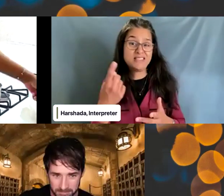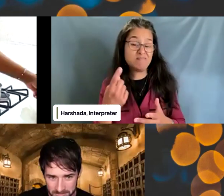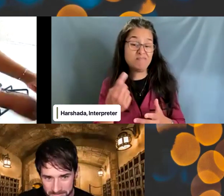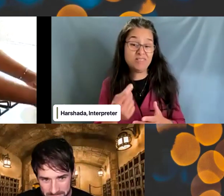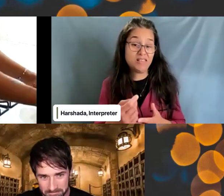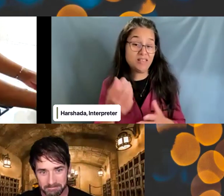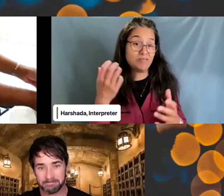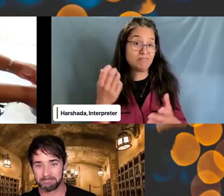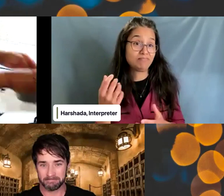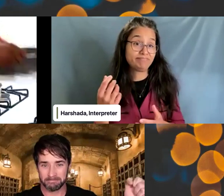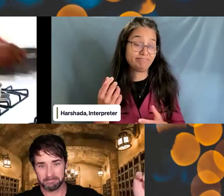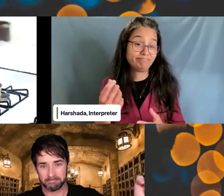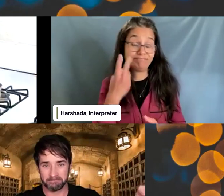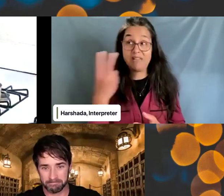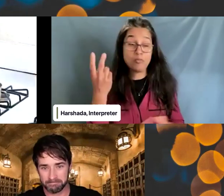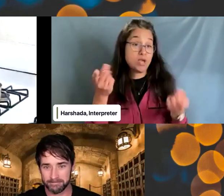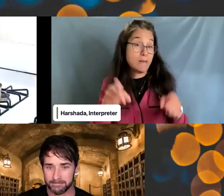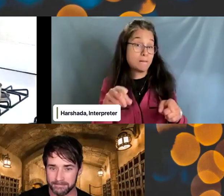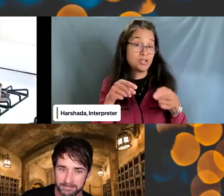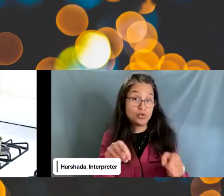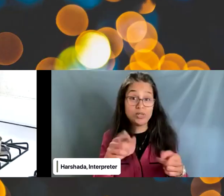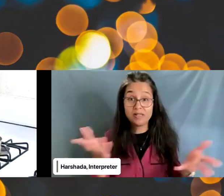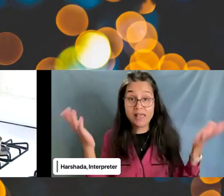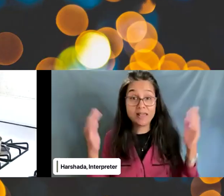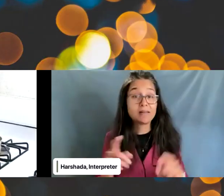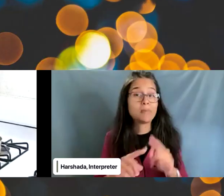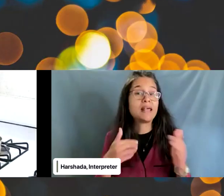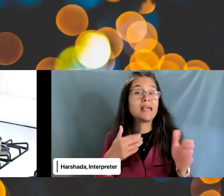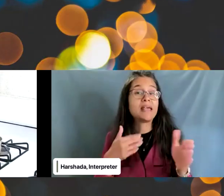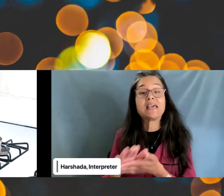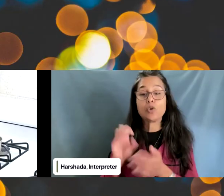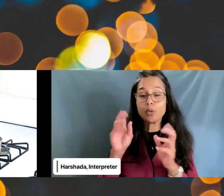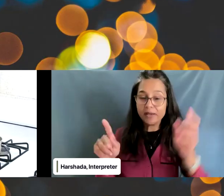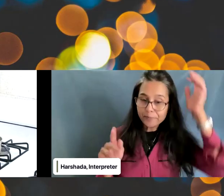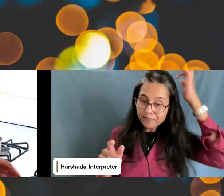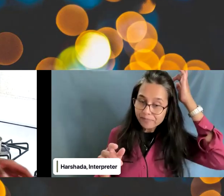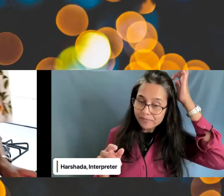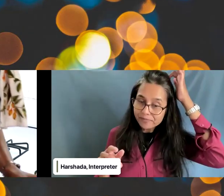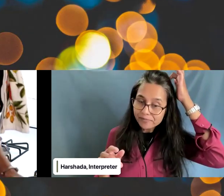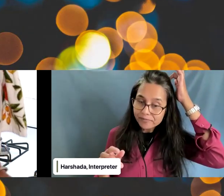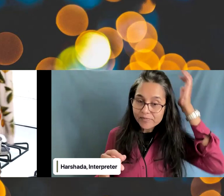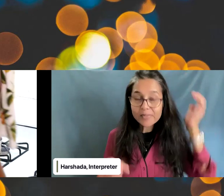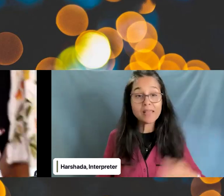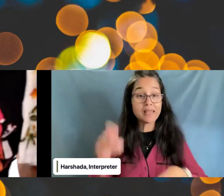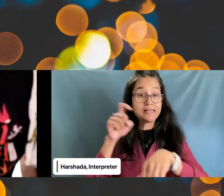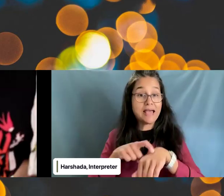ahead. Ooh, yeah. Nice. Okay, now it's time to